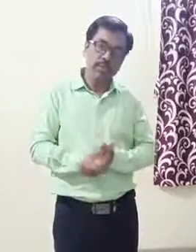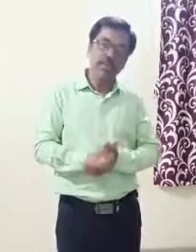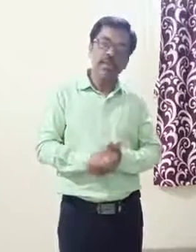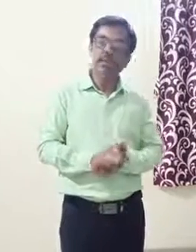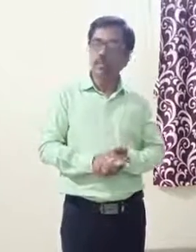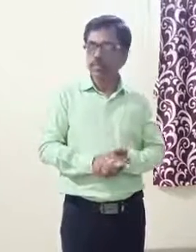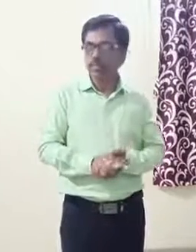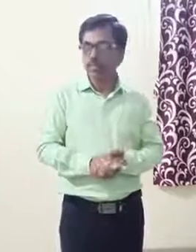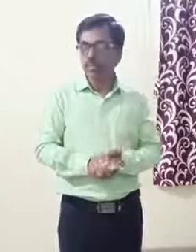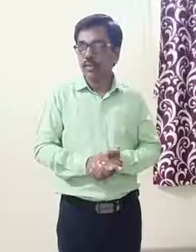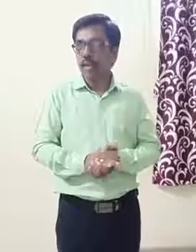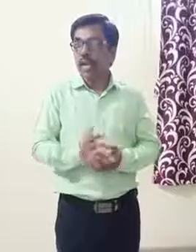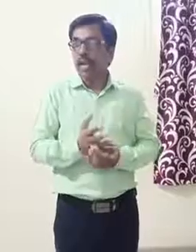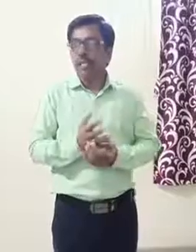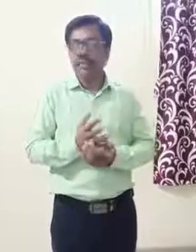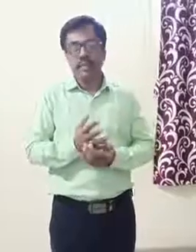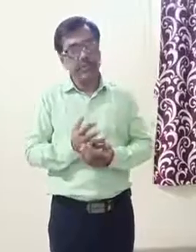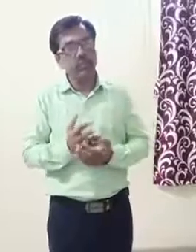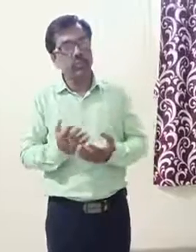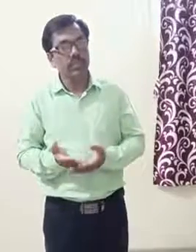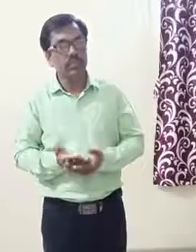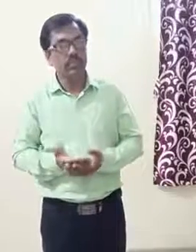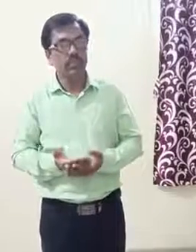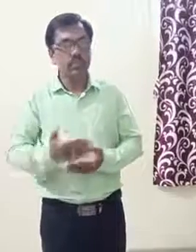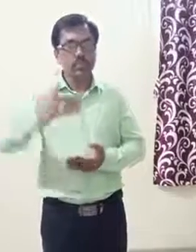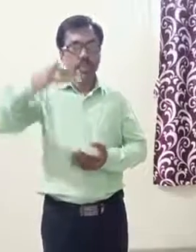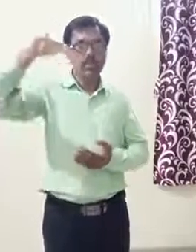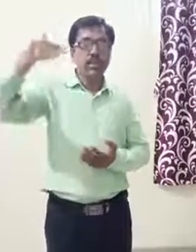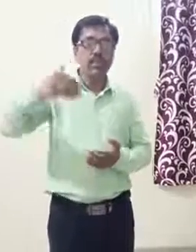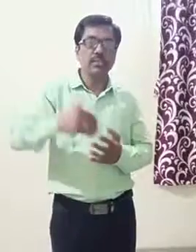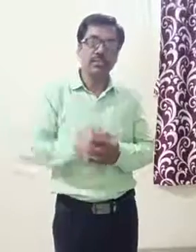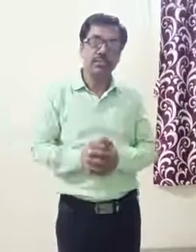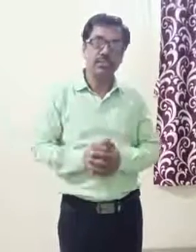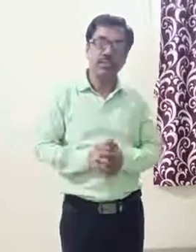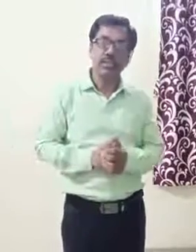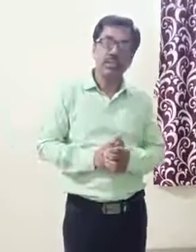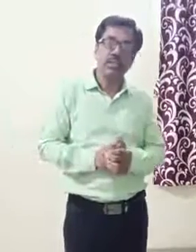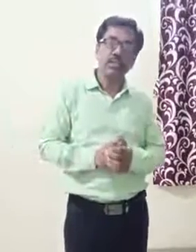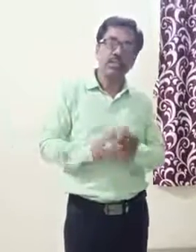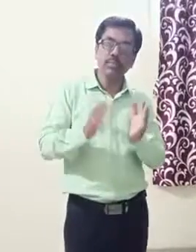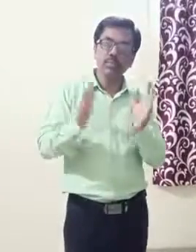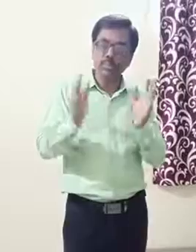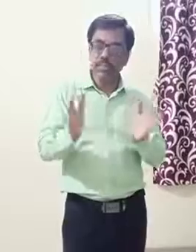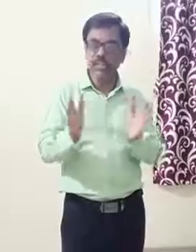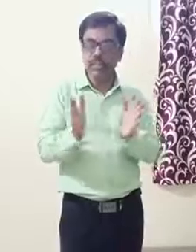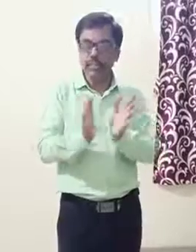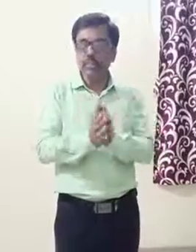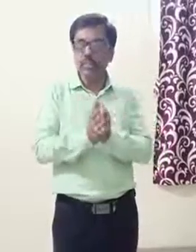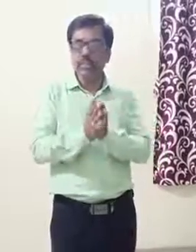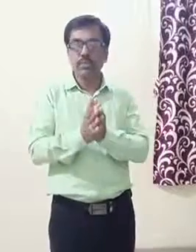and commons. And clergy and nobility, these two upper classes, they were enjoying some privileges. Privileges means